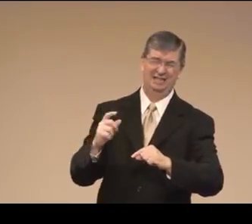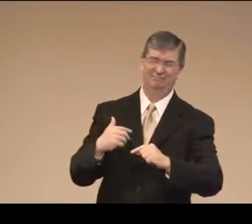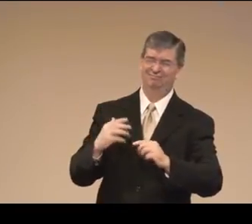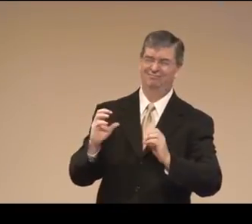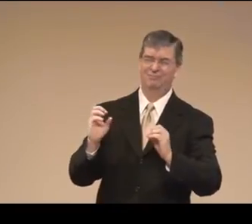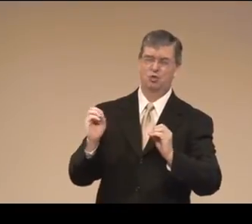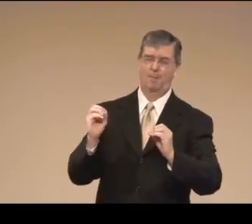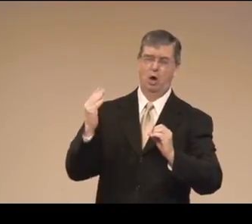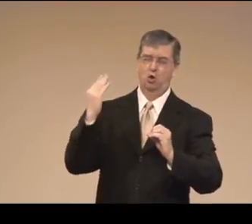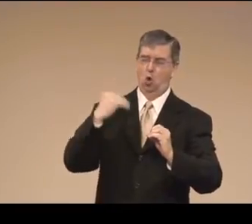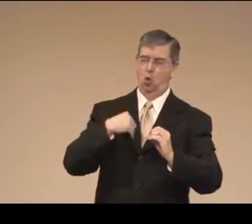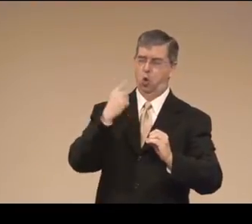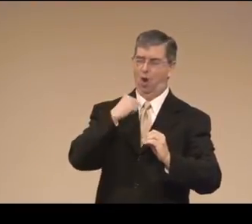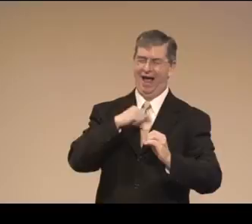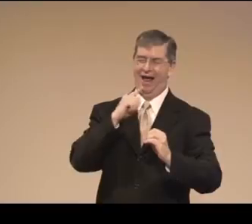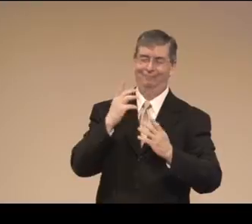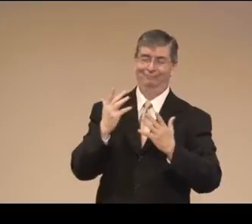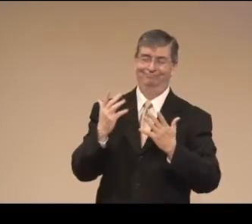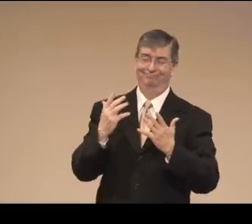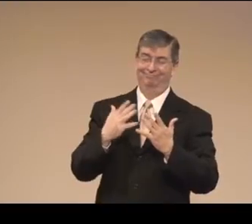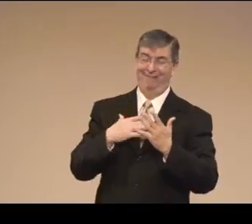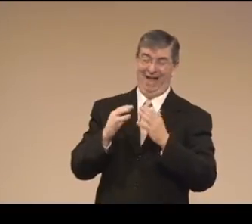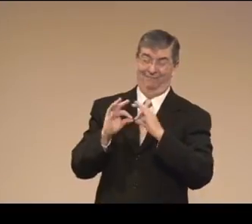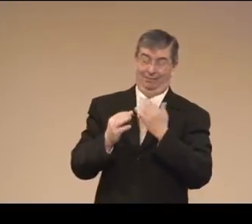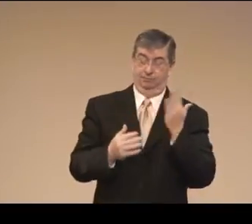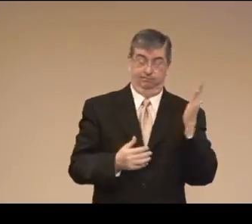And think that they are the least, just as Gideon did.